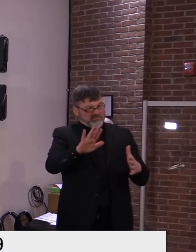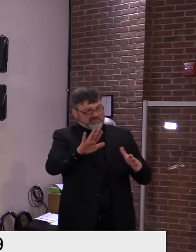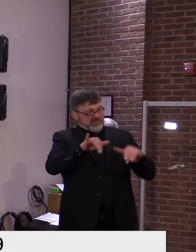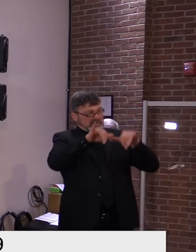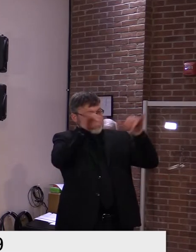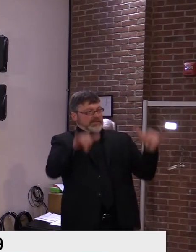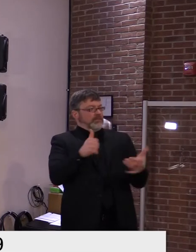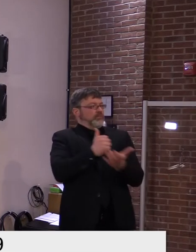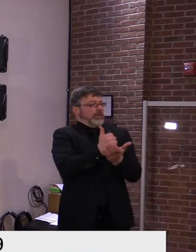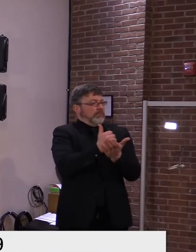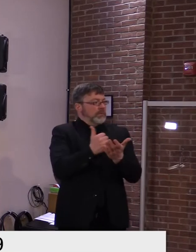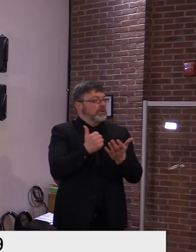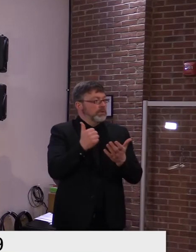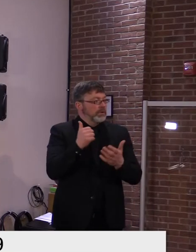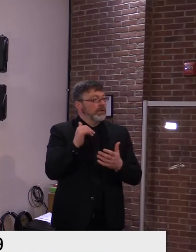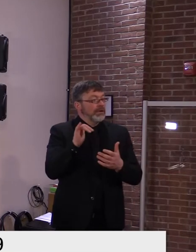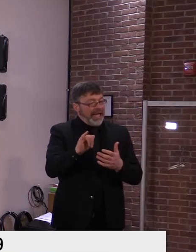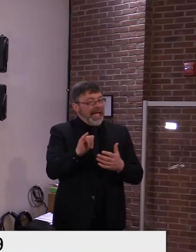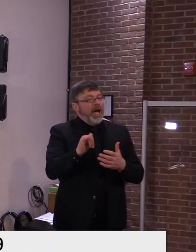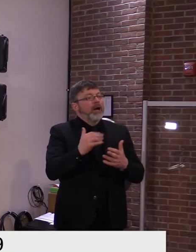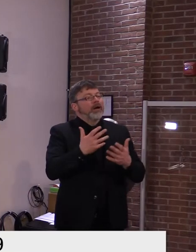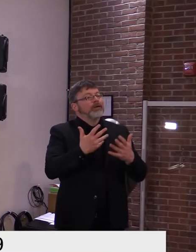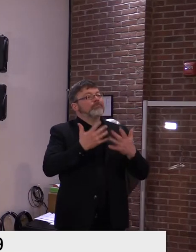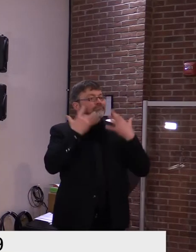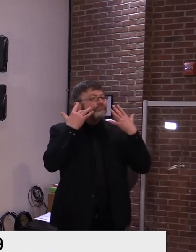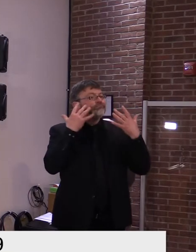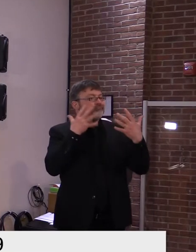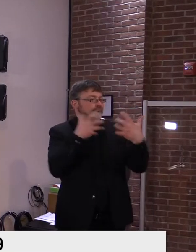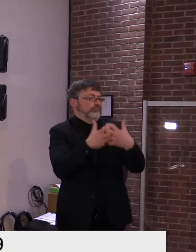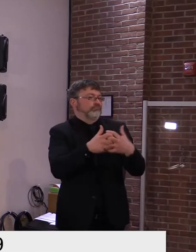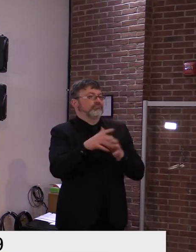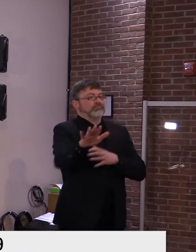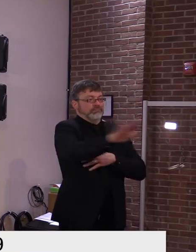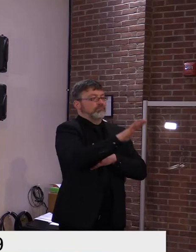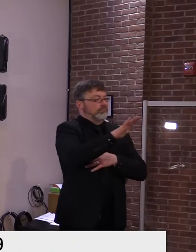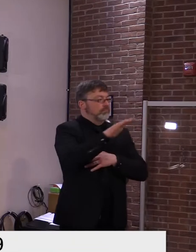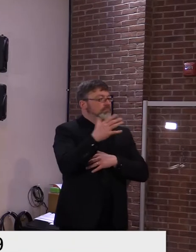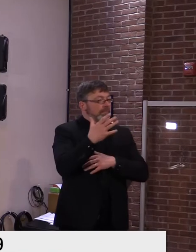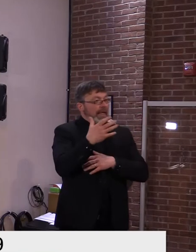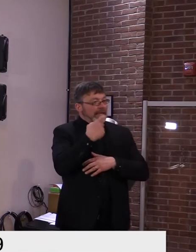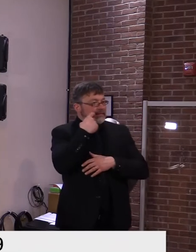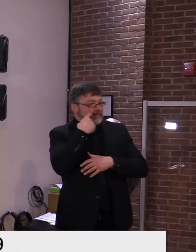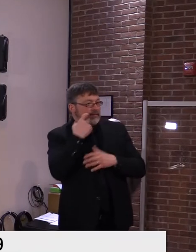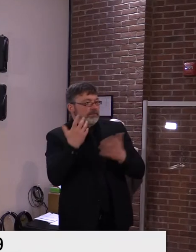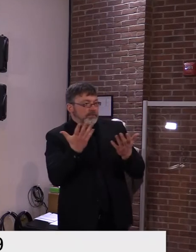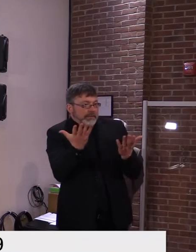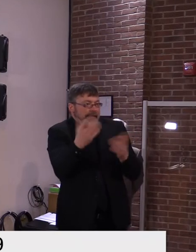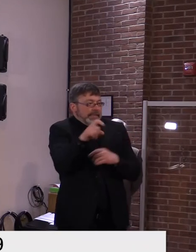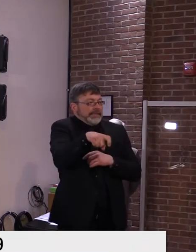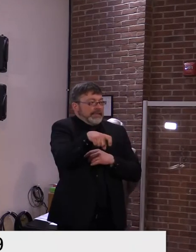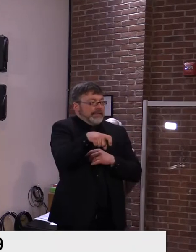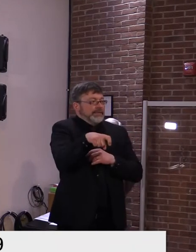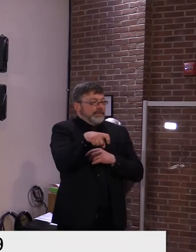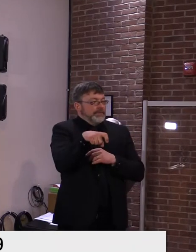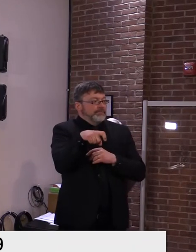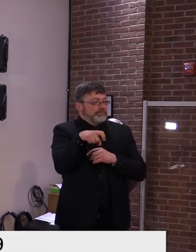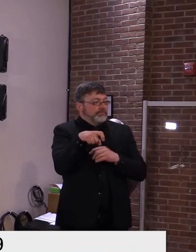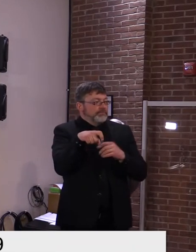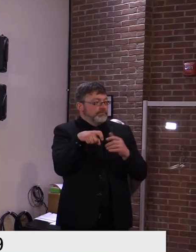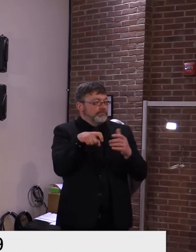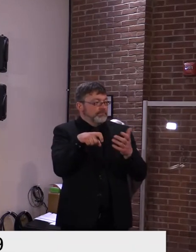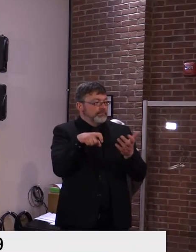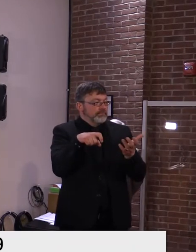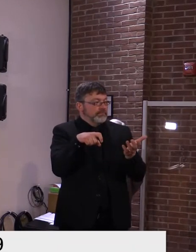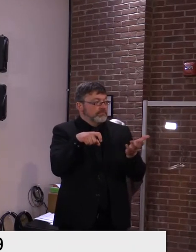user-friendly. Even Vermonters who had an opioid disorder and were in a spoke setting could get a